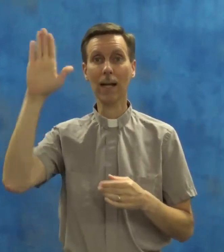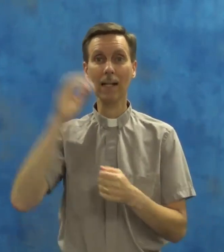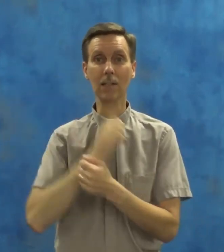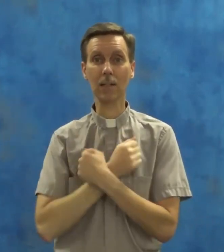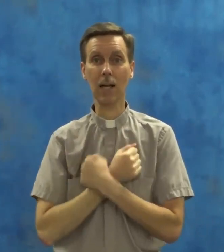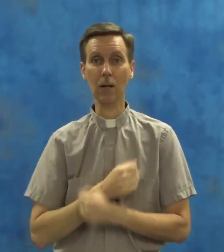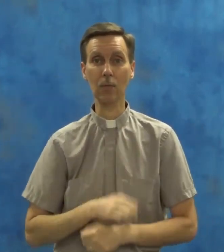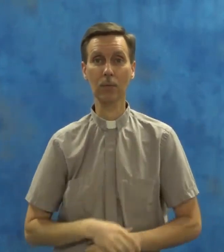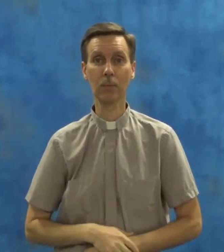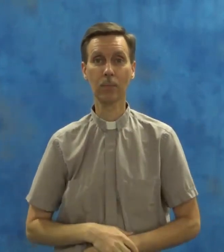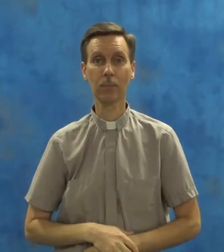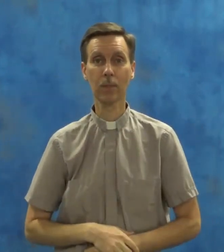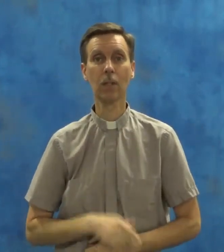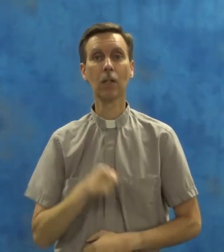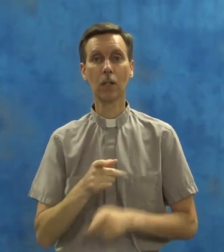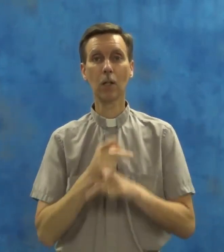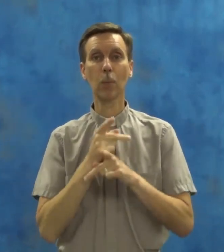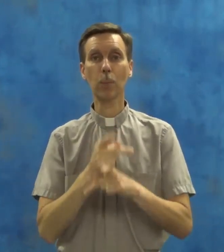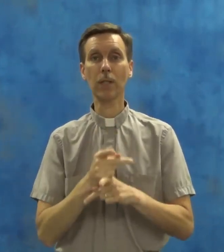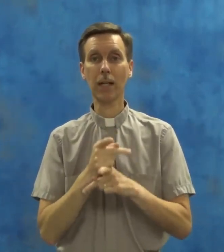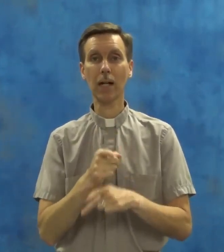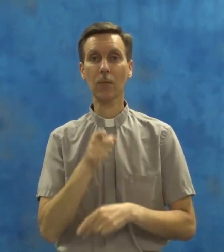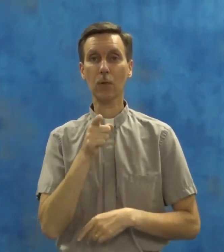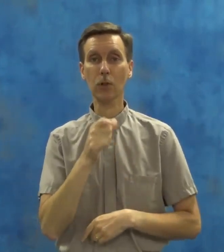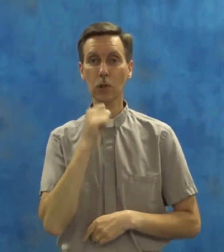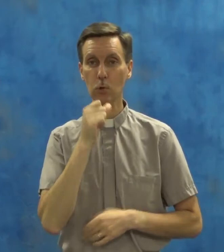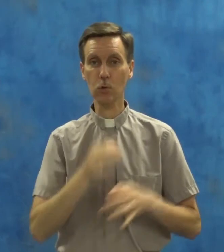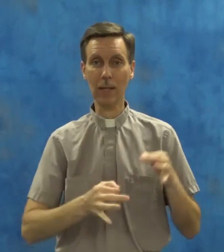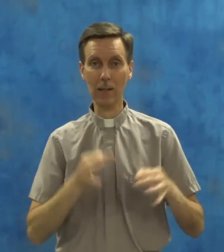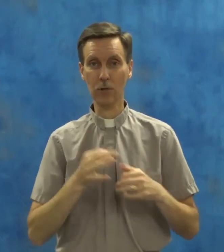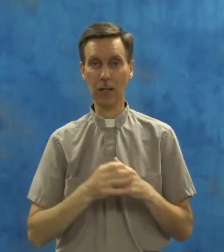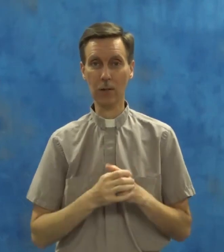God's love. Be careful that you do not judge.